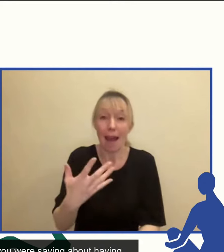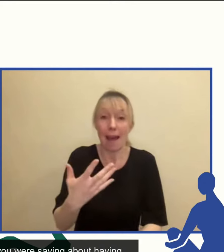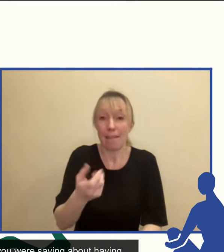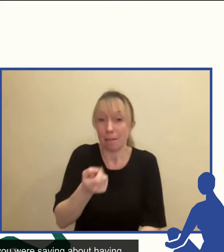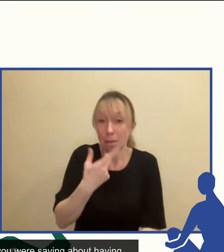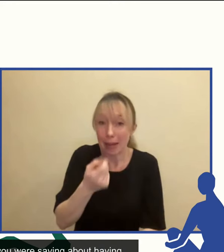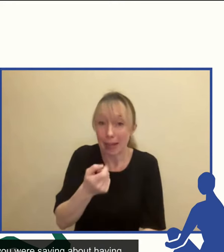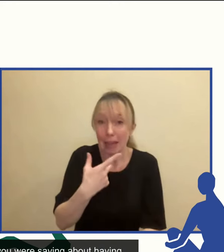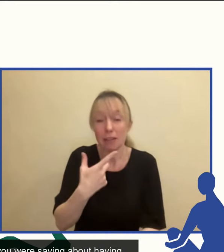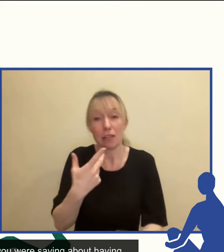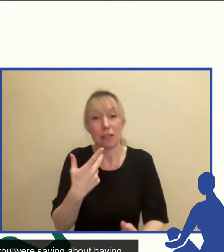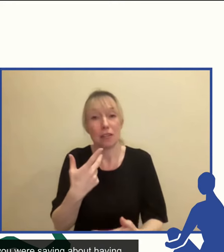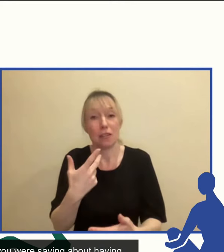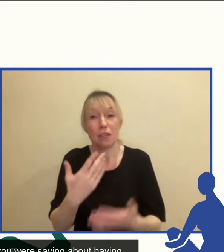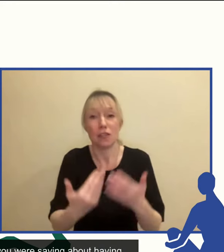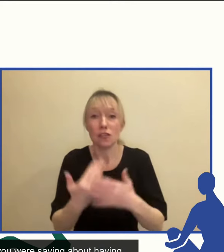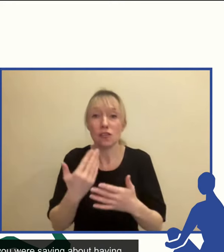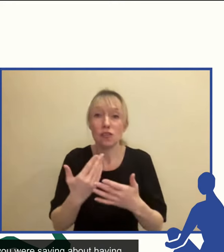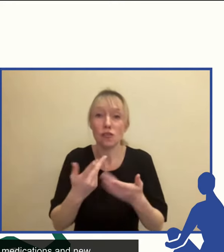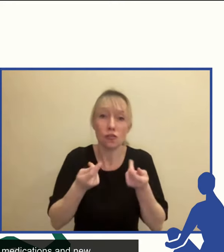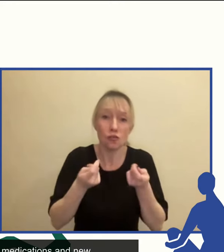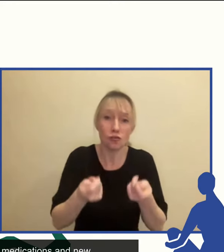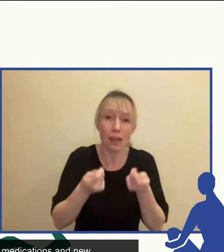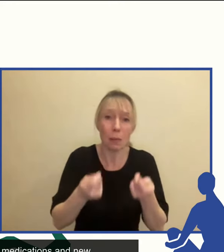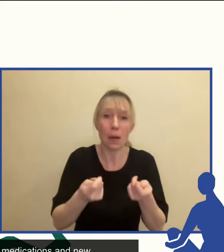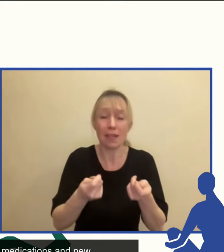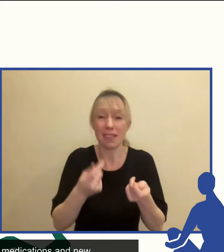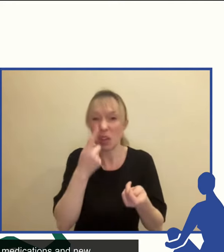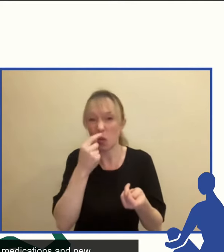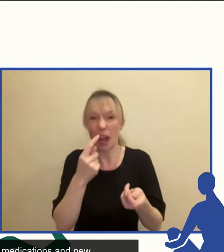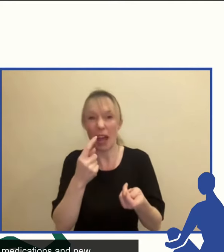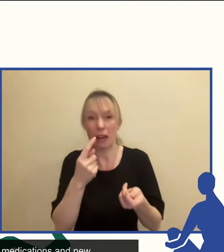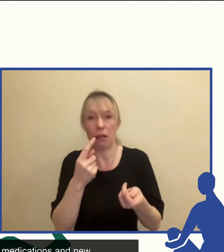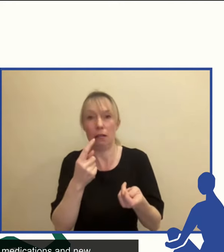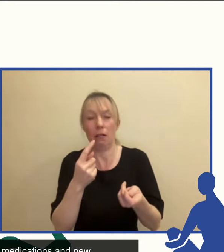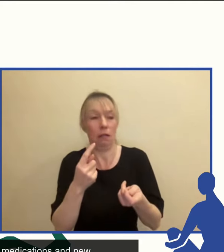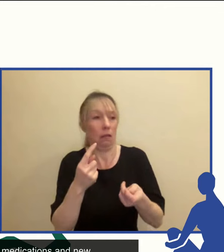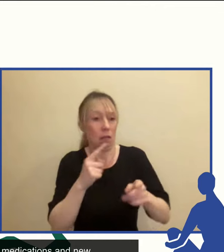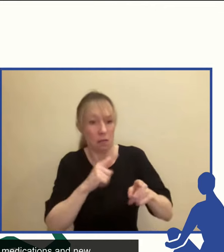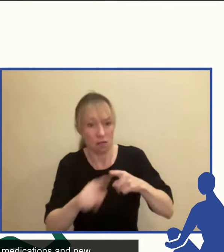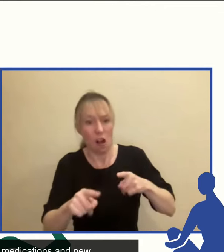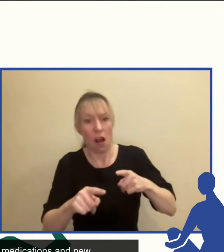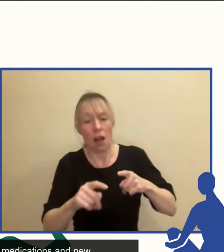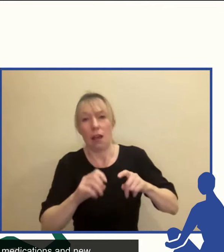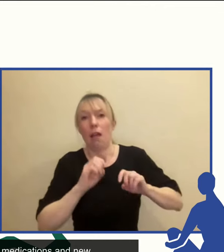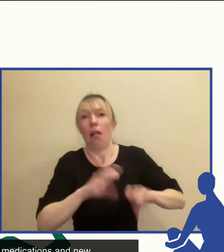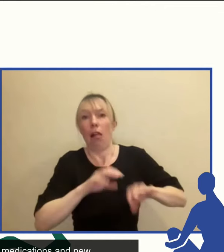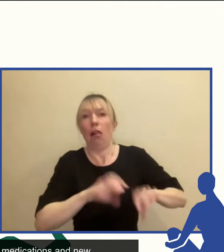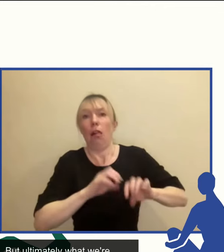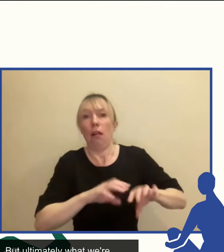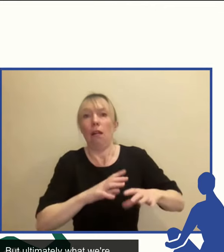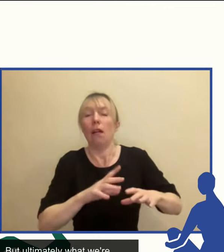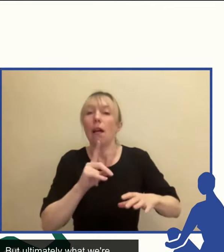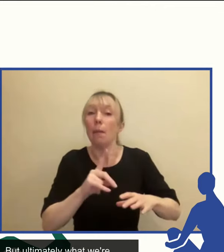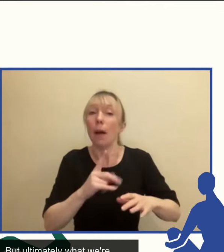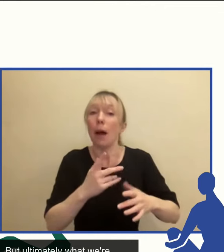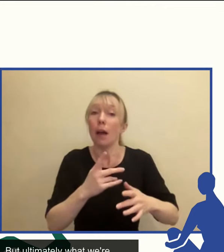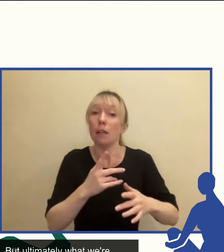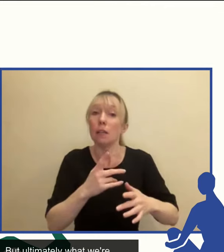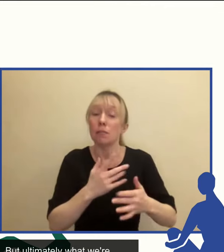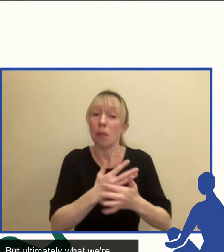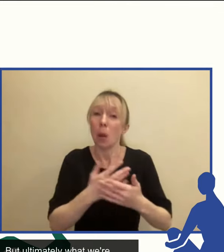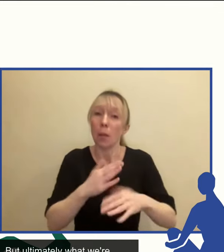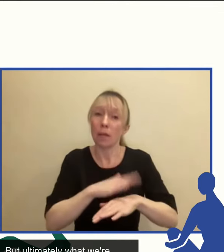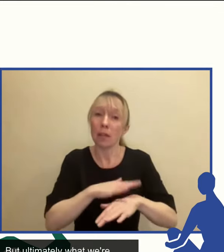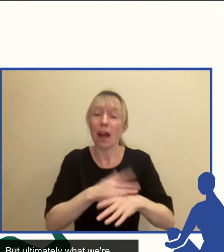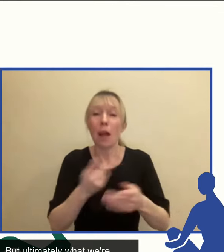medications and new treatments to throw at a condition. But ultimately, what we're doing a lot of the time is managing,